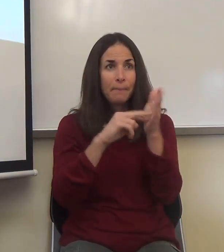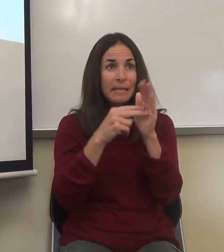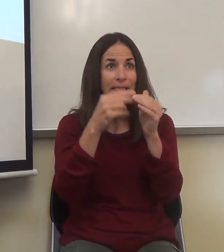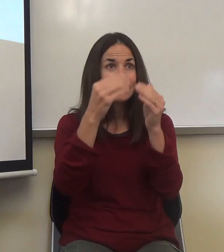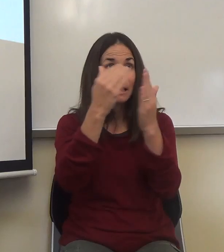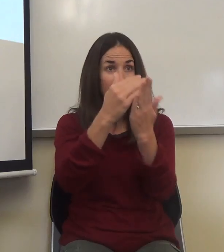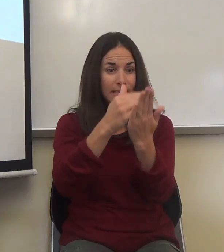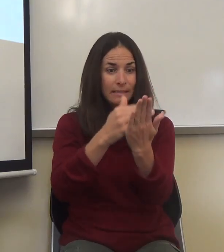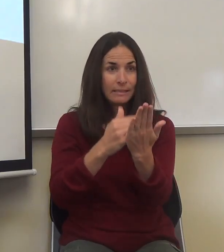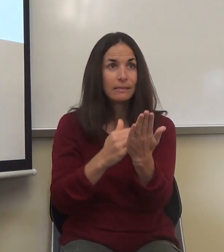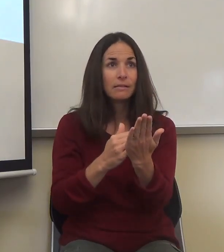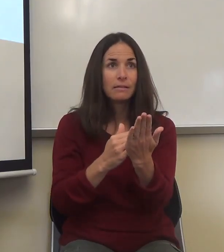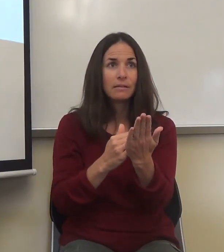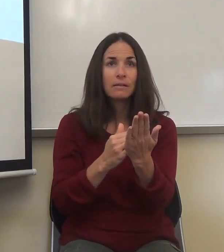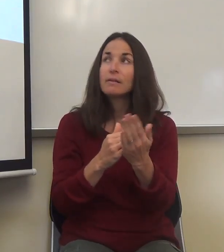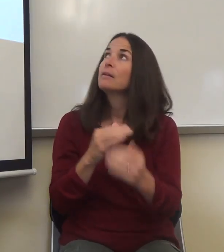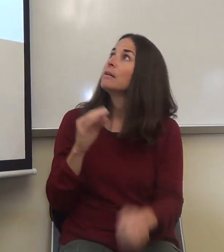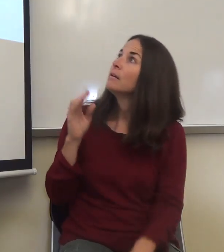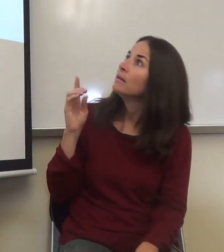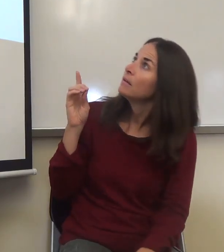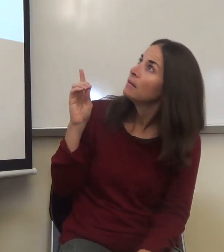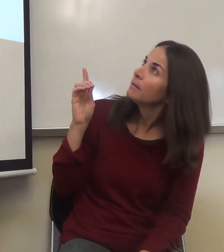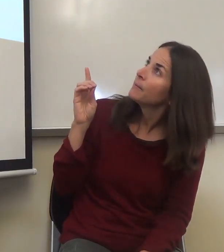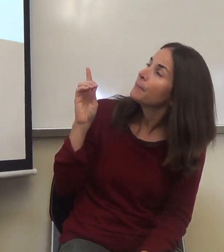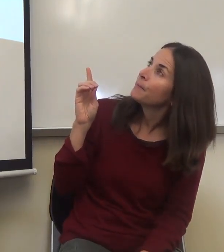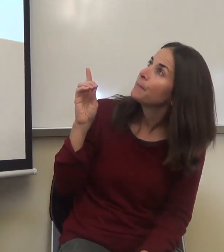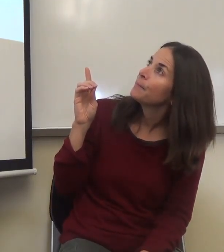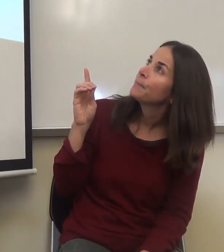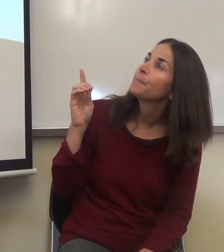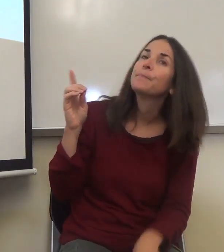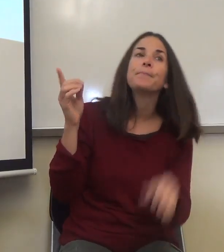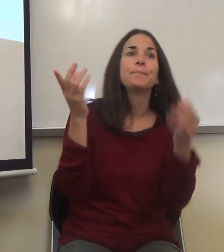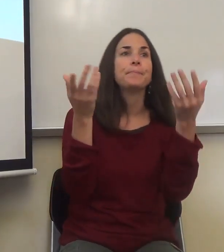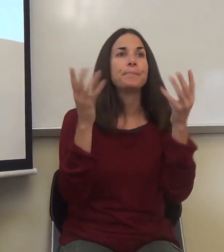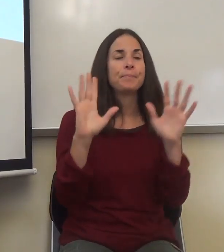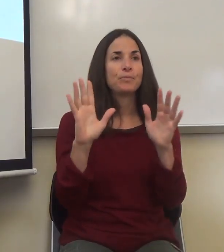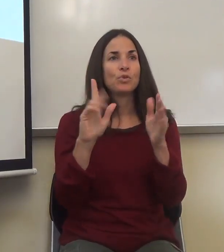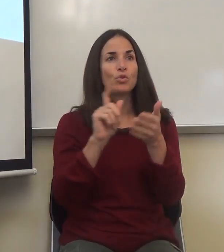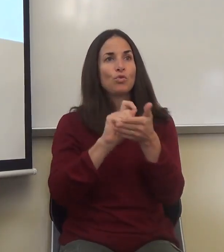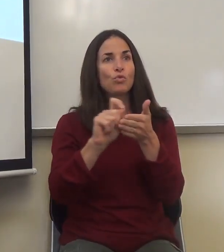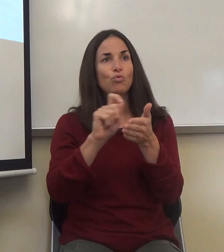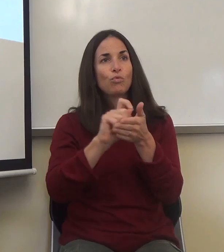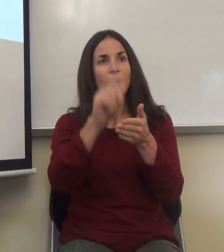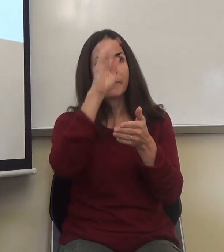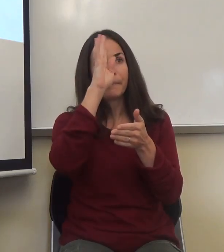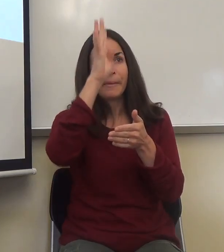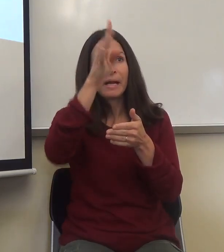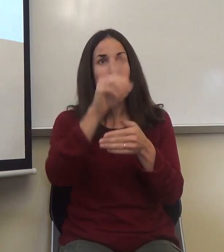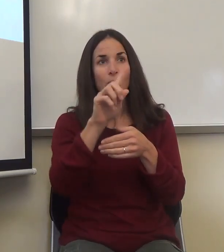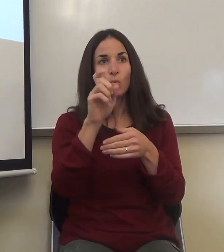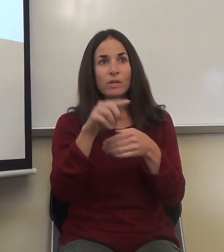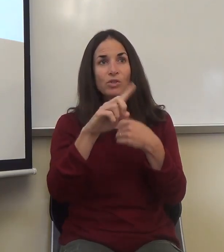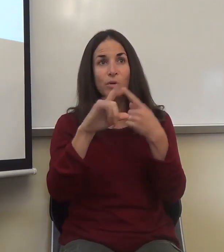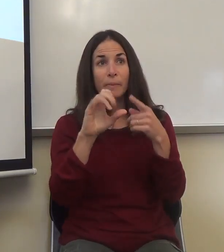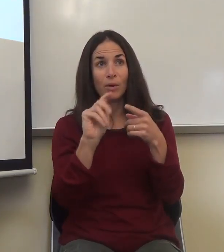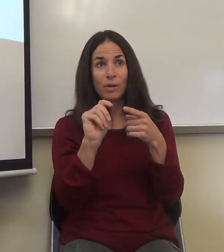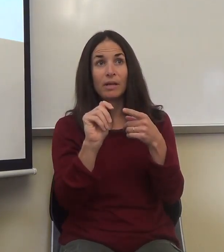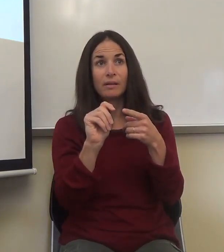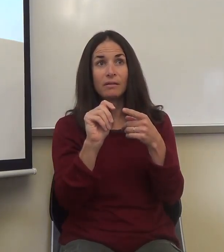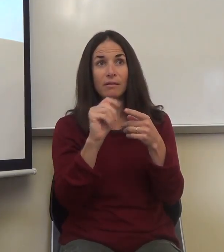You do have a question on here that is exactly like the homework I just handed back. Read